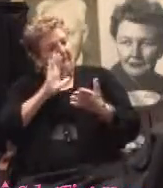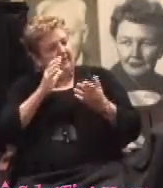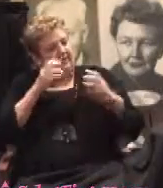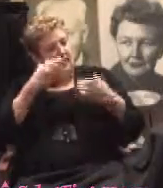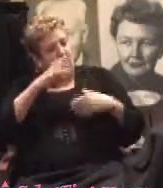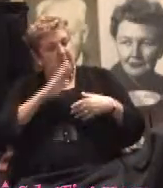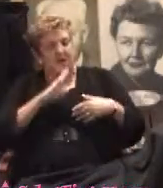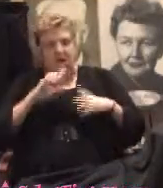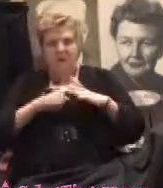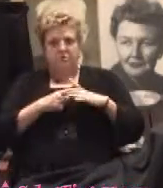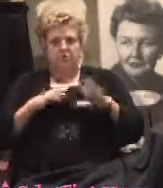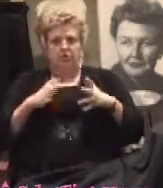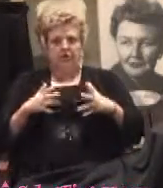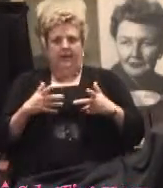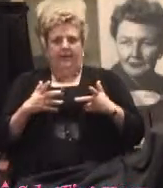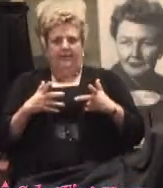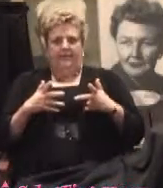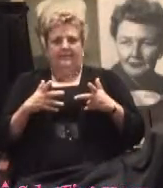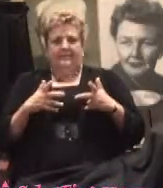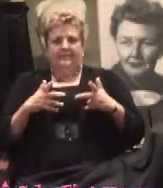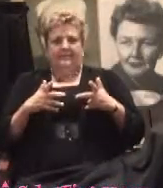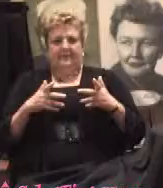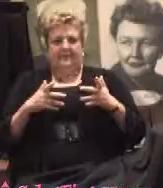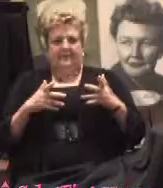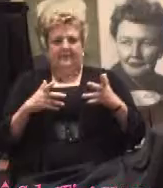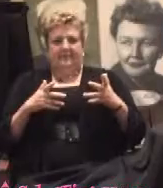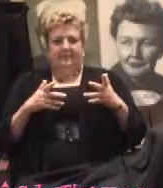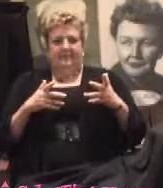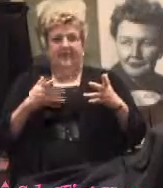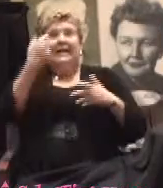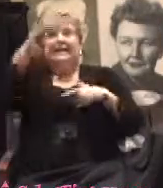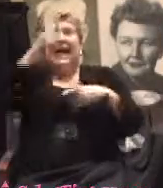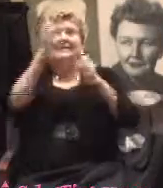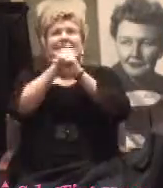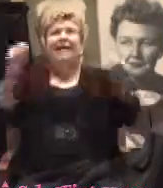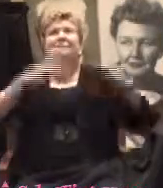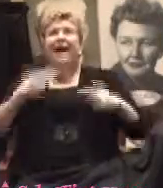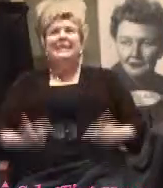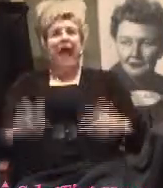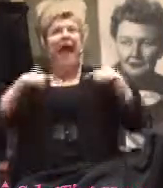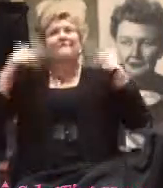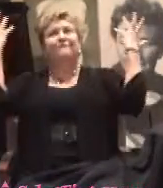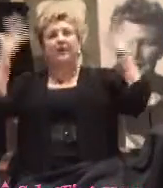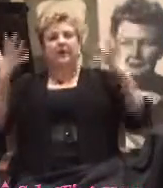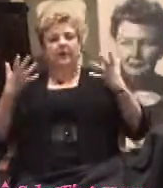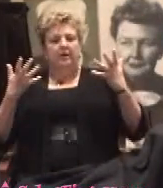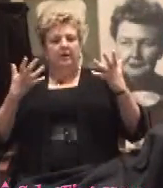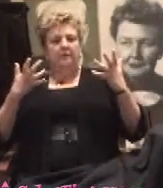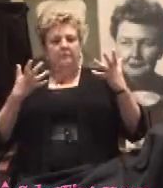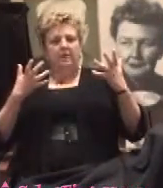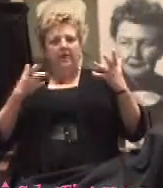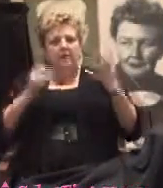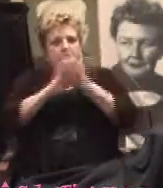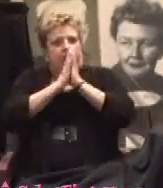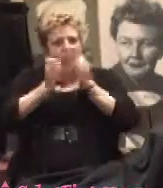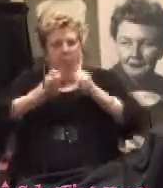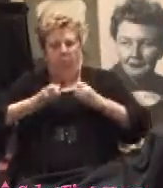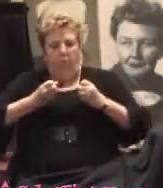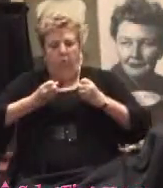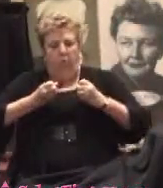like, "God saved my life!" And she turned white. And I